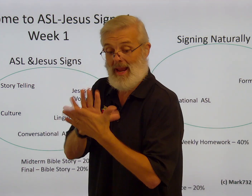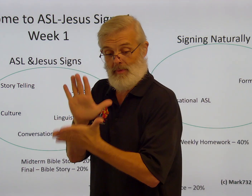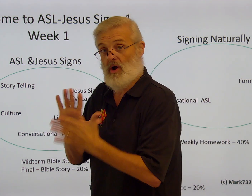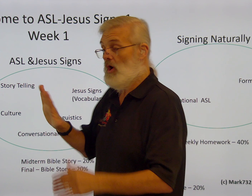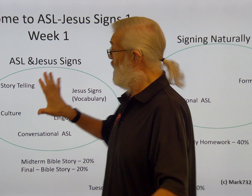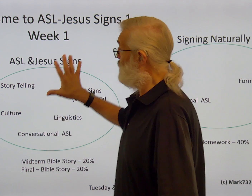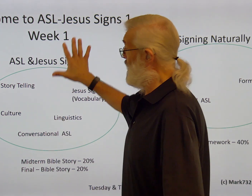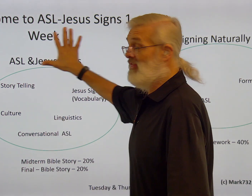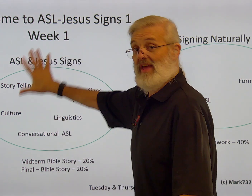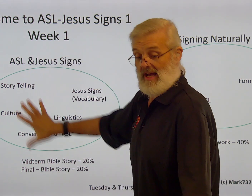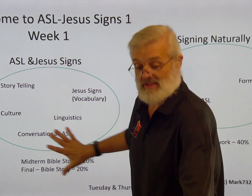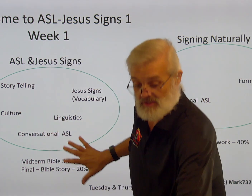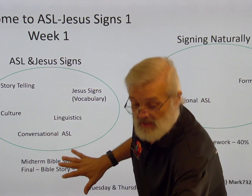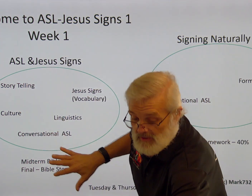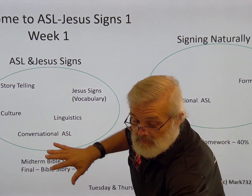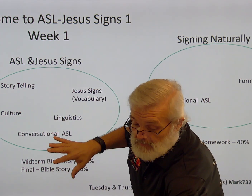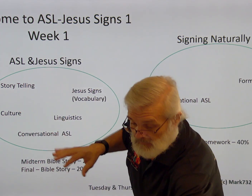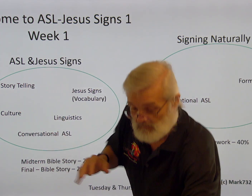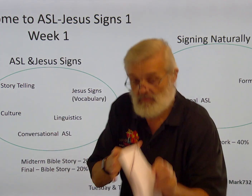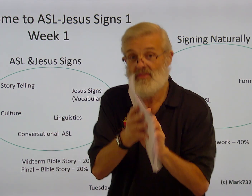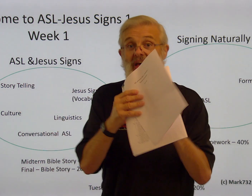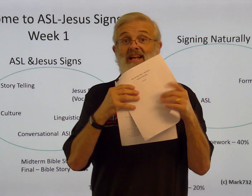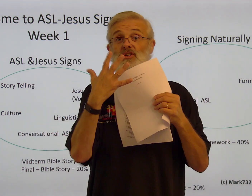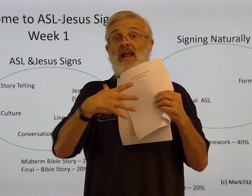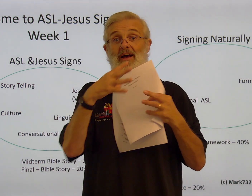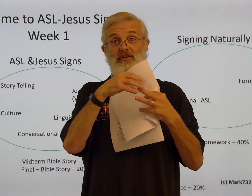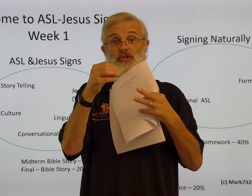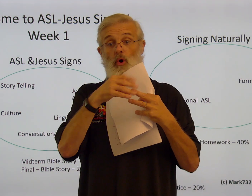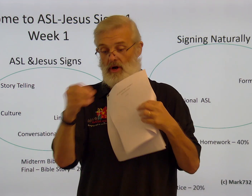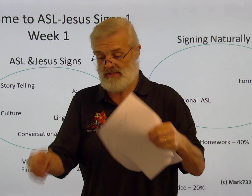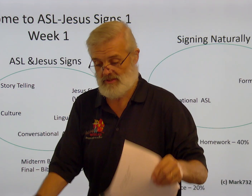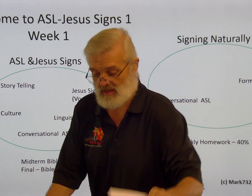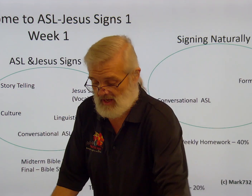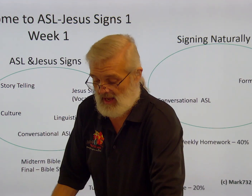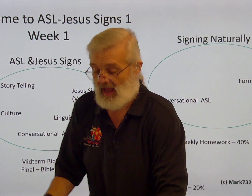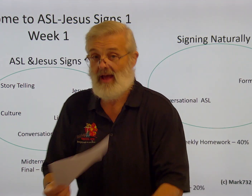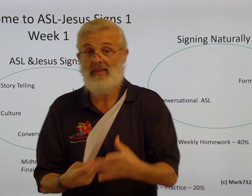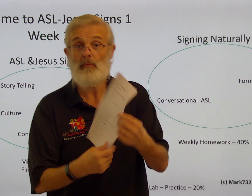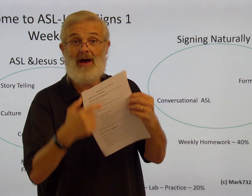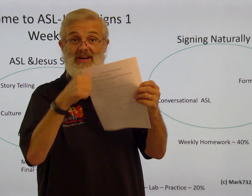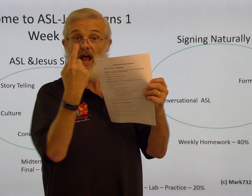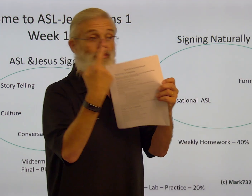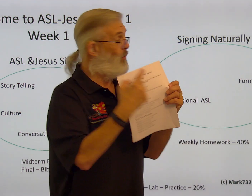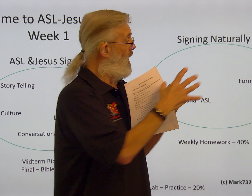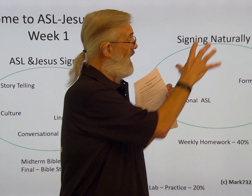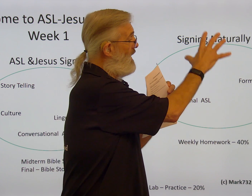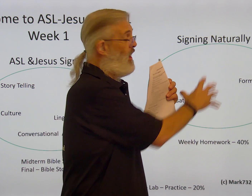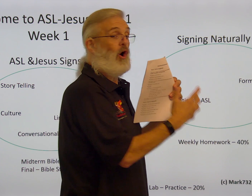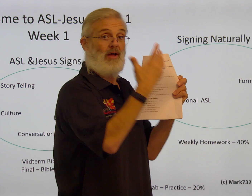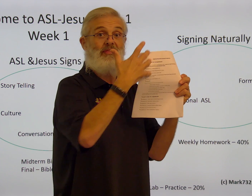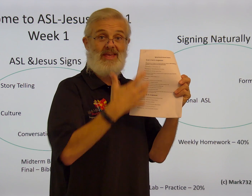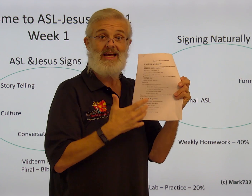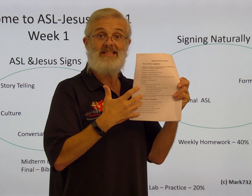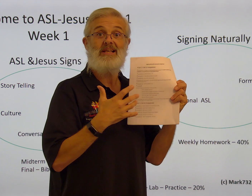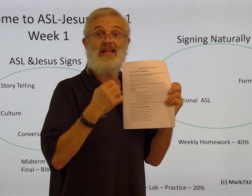paper for this. That's going to have the stories. And then we'll have another one on this that will give you